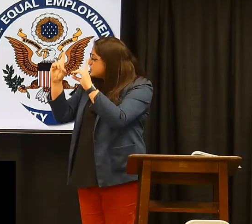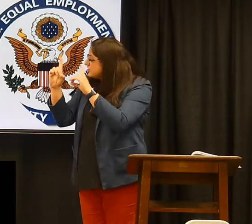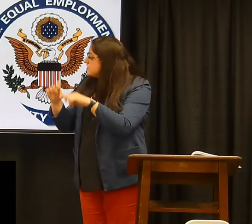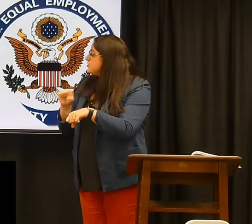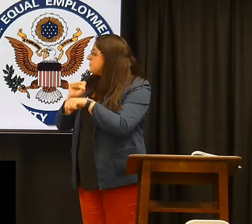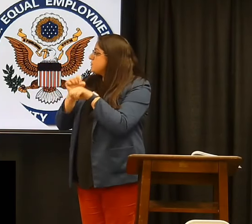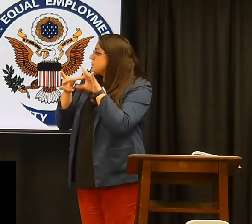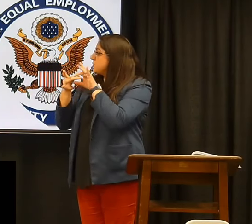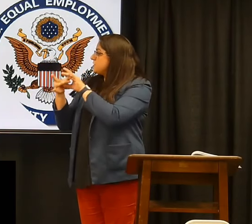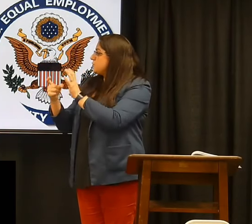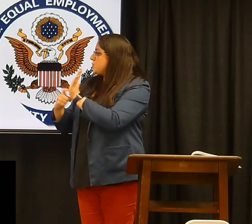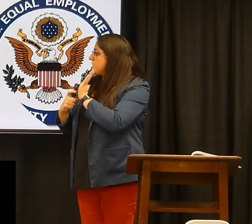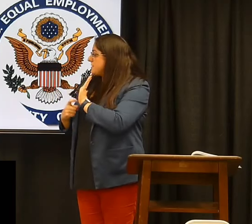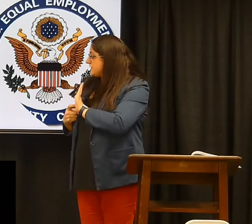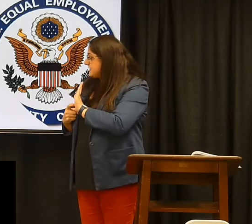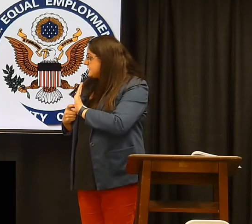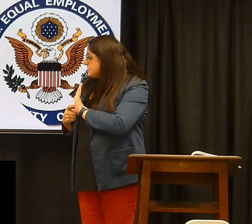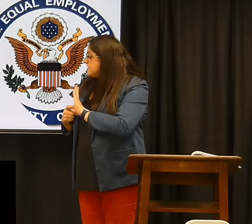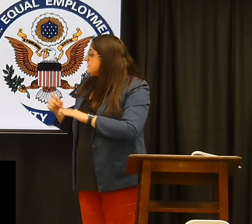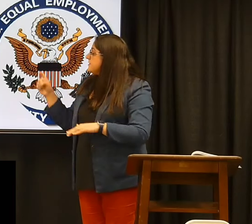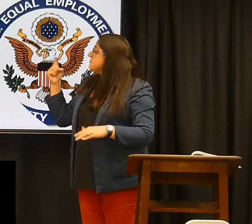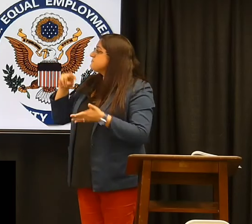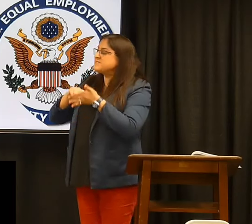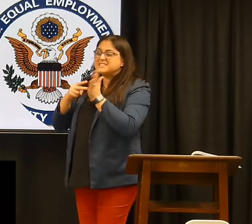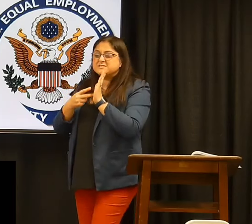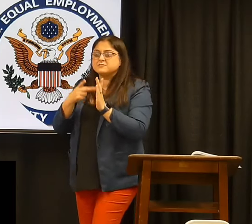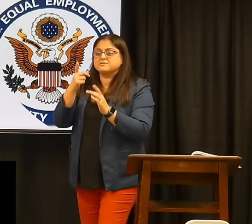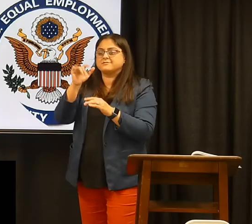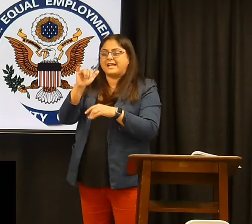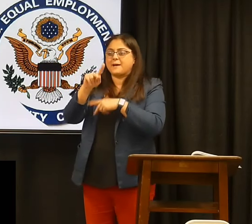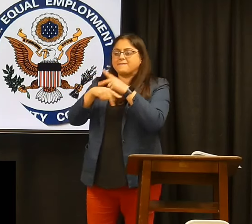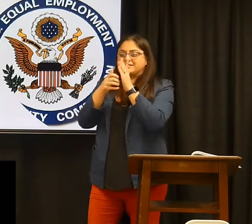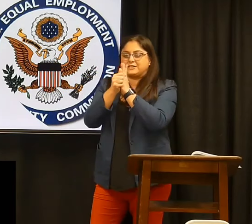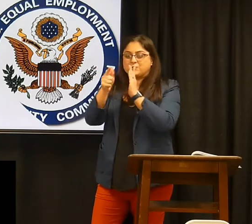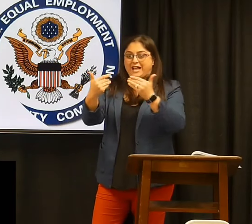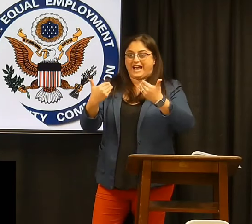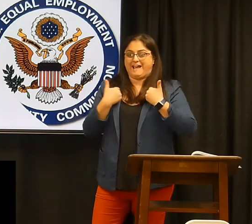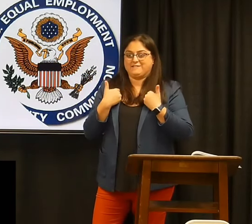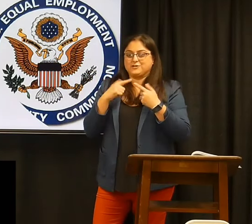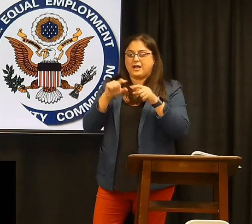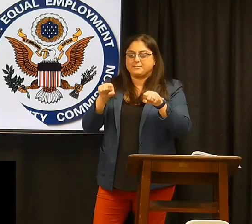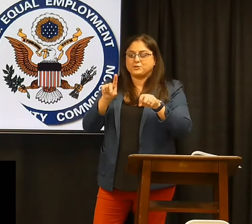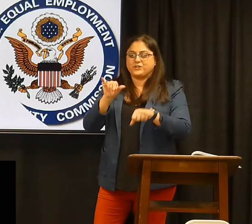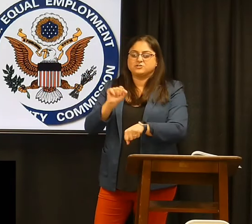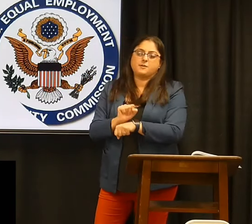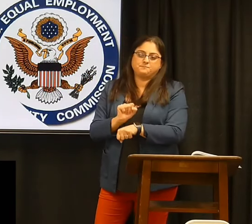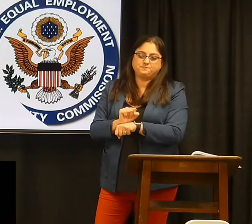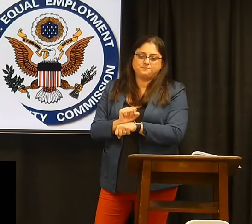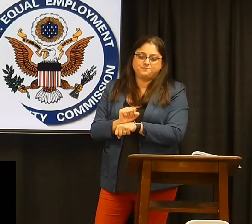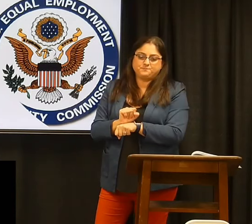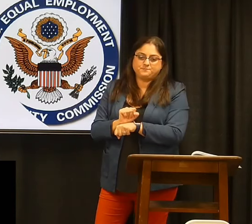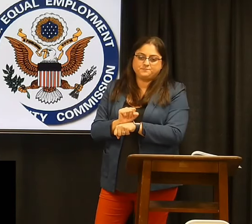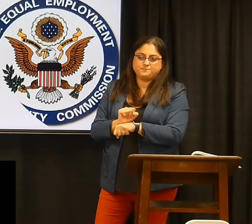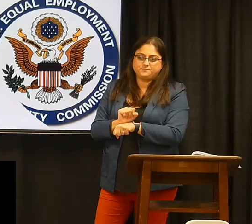skills, education, experience, and job-related requirements. So the ADA, under